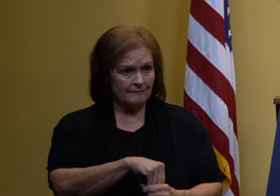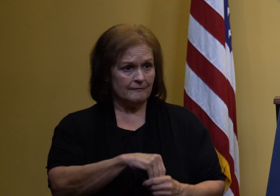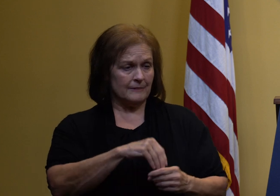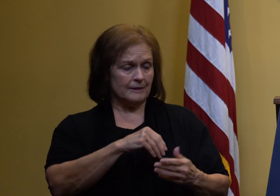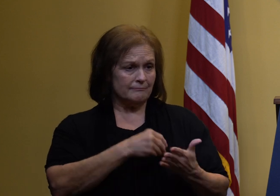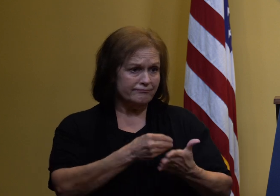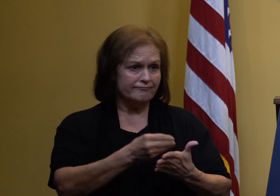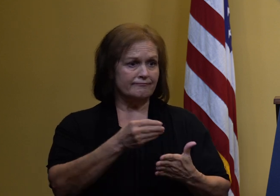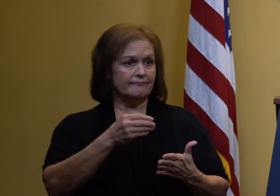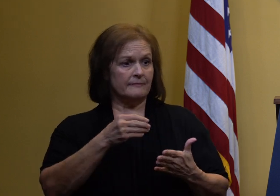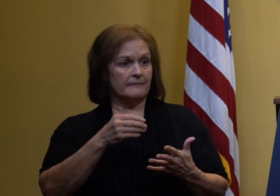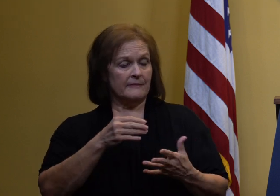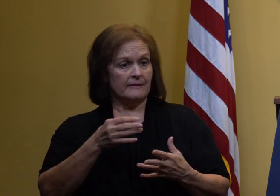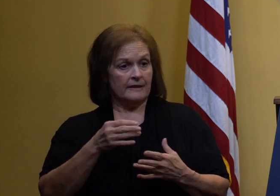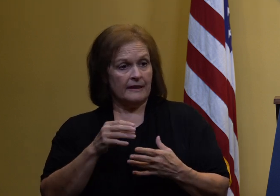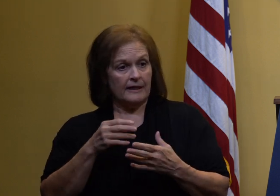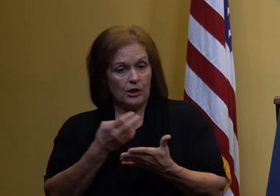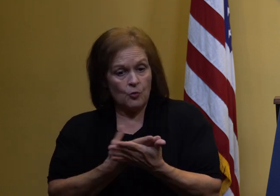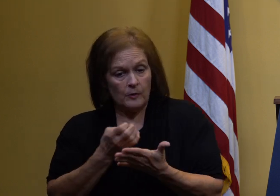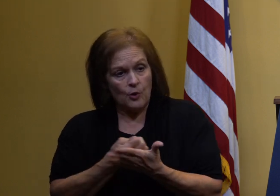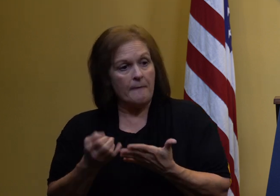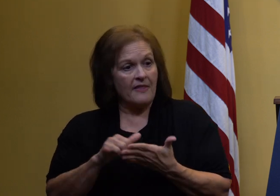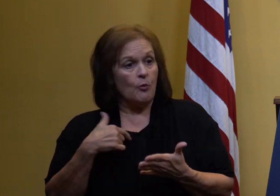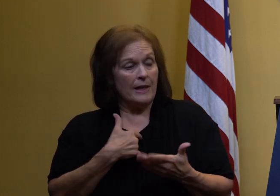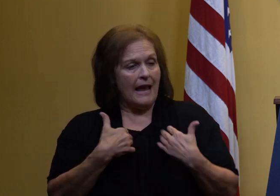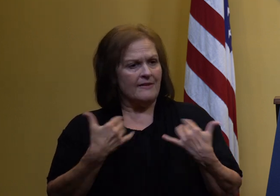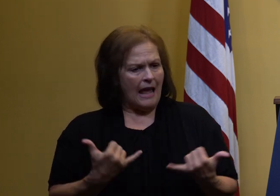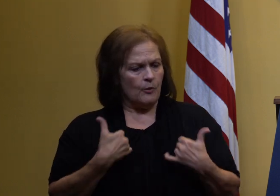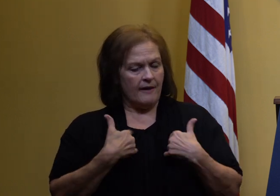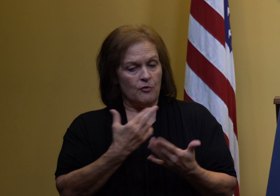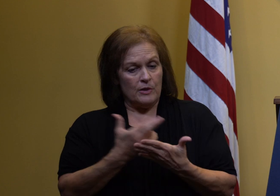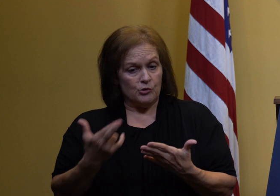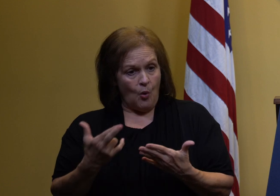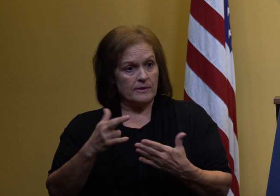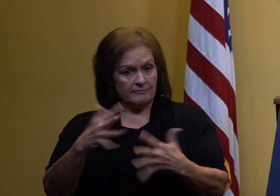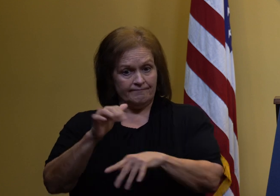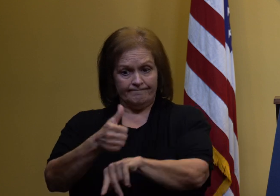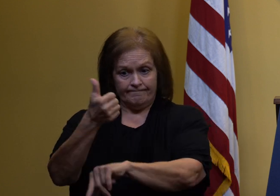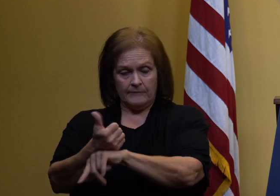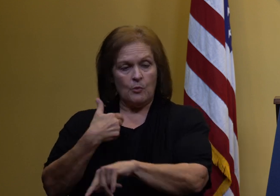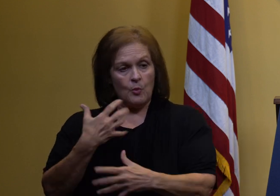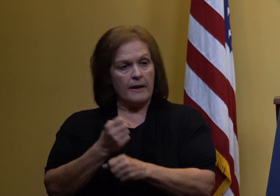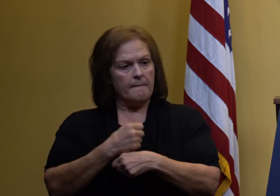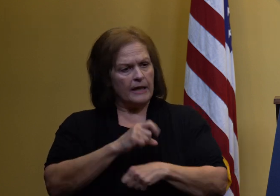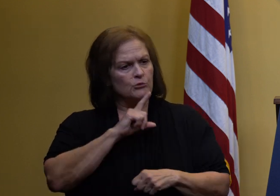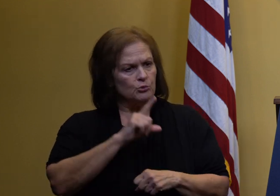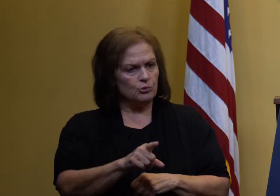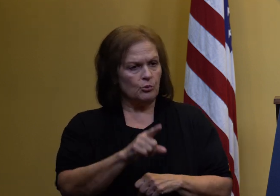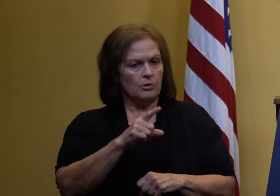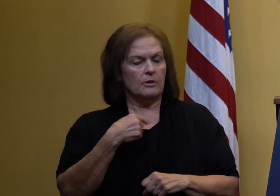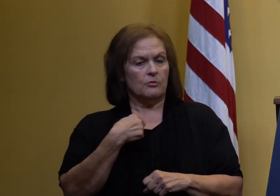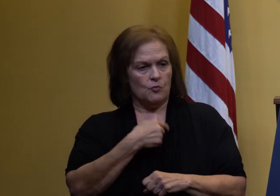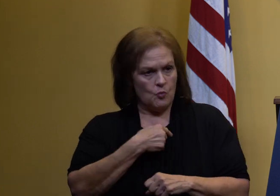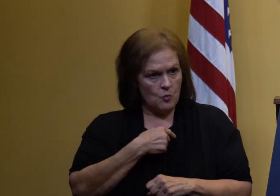up for a leader to come because the talent is here. Now we have the resources in place, and we're going to make sure that we move not